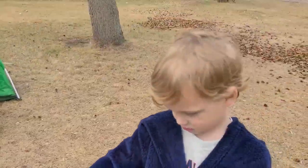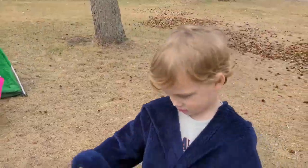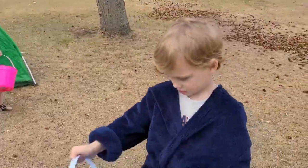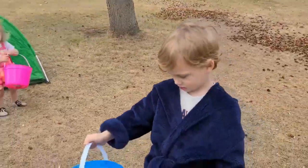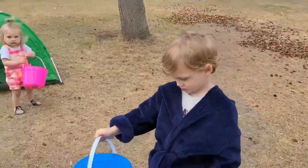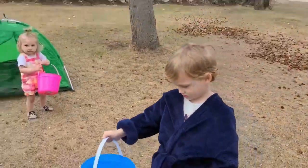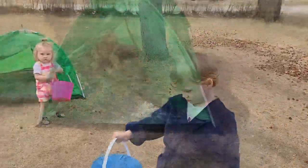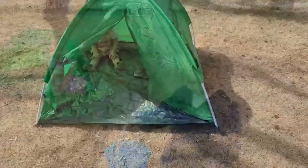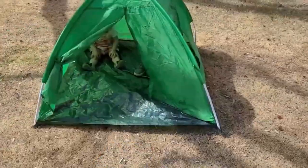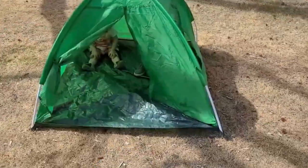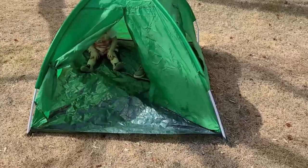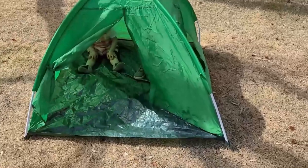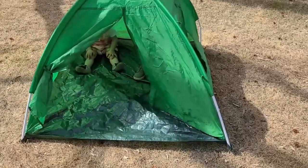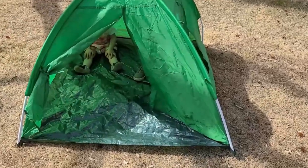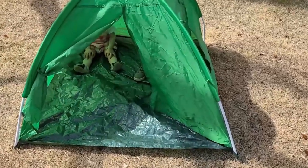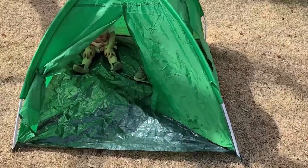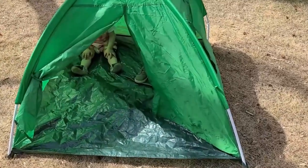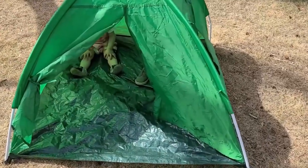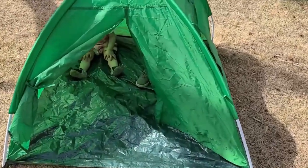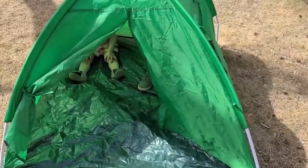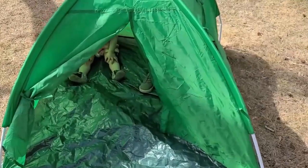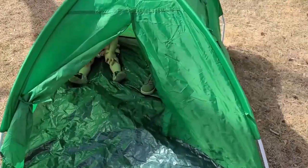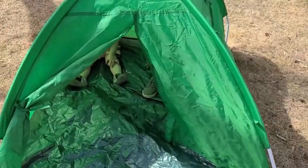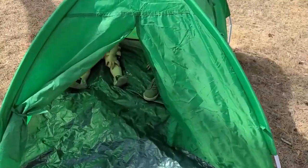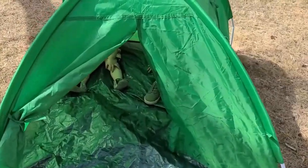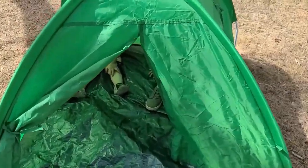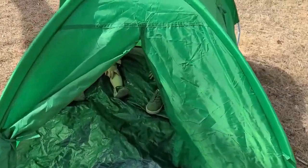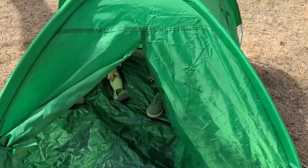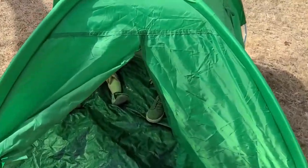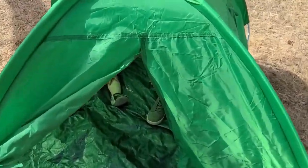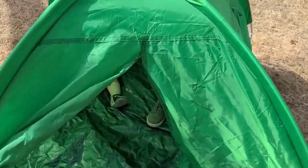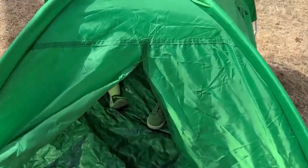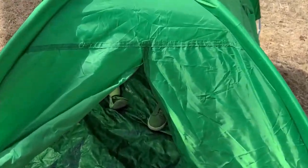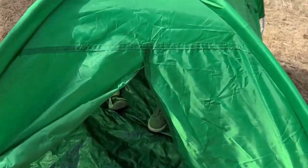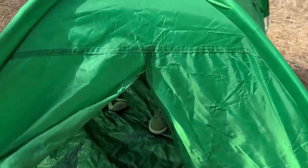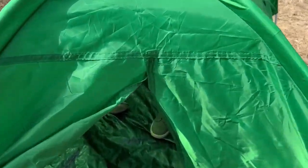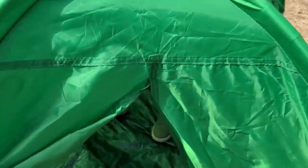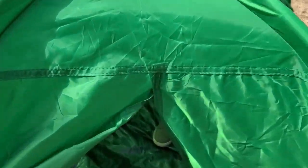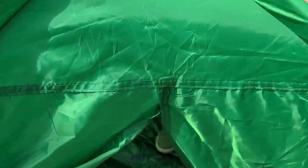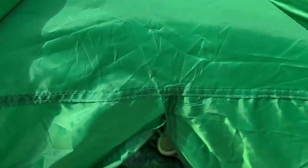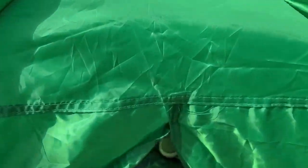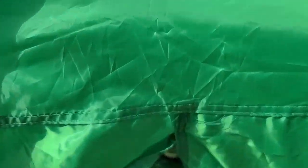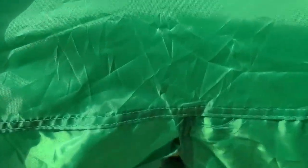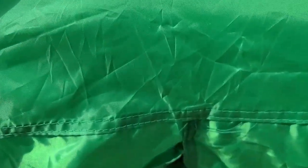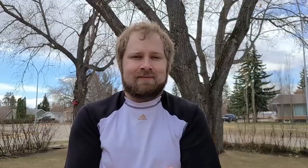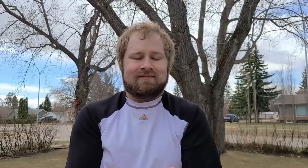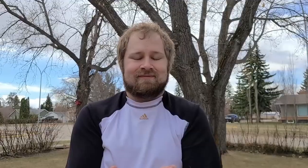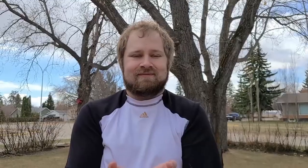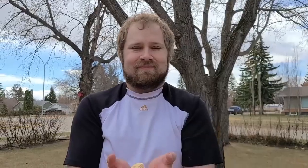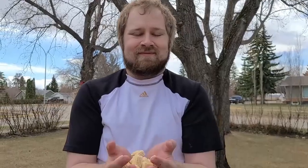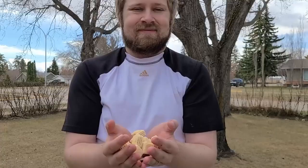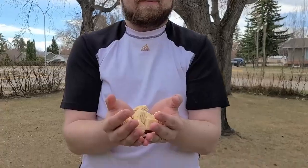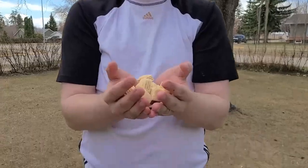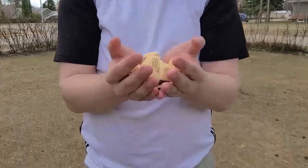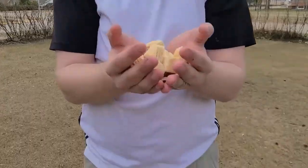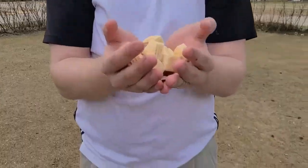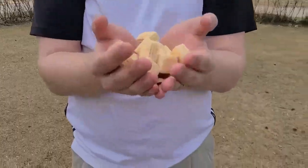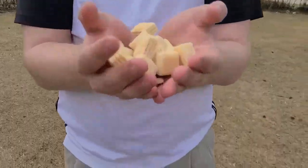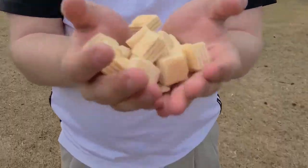said. For as long as the Israelites traveled and camped in the wilderness, before they entered the Promised Land, God sent them manna. He knew